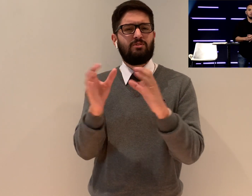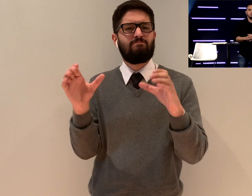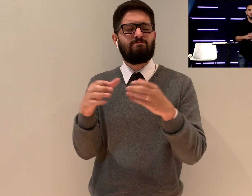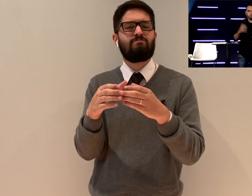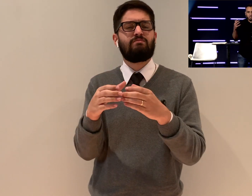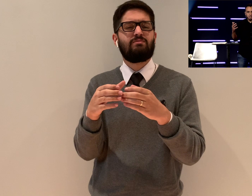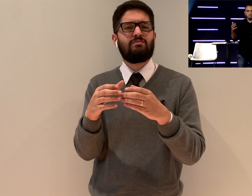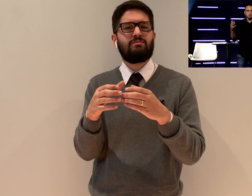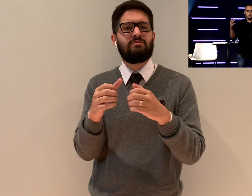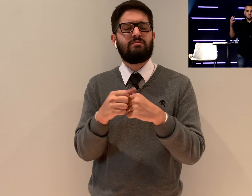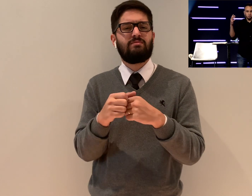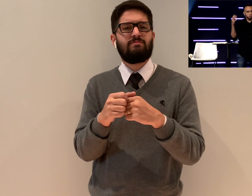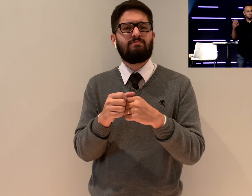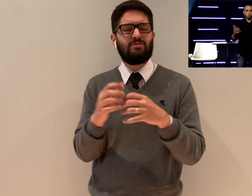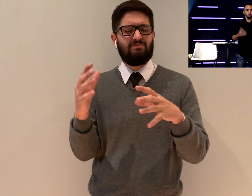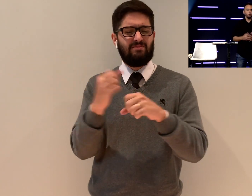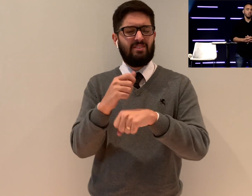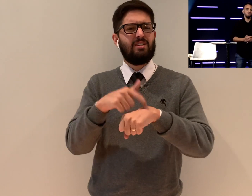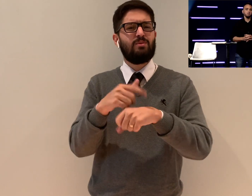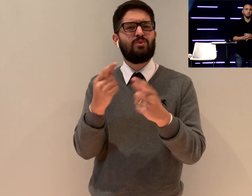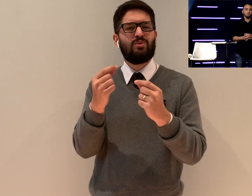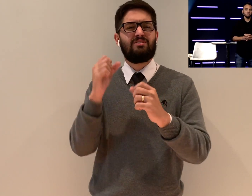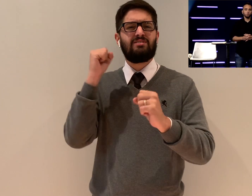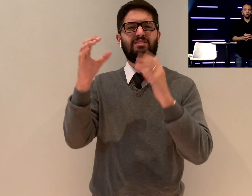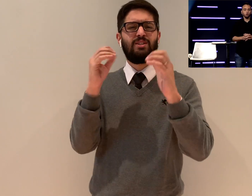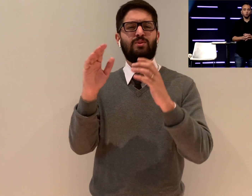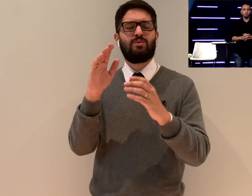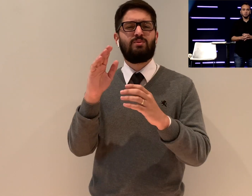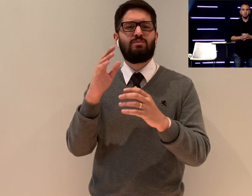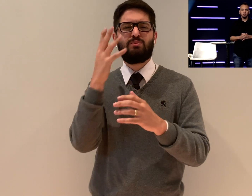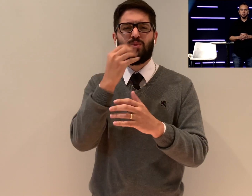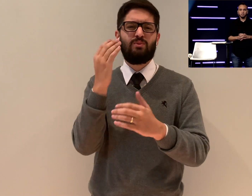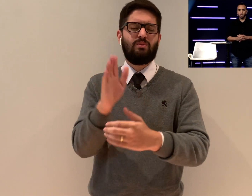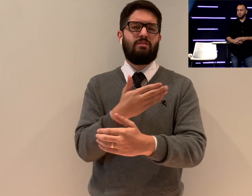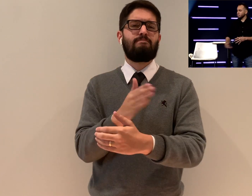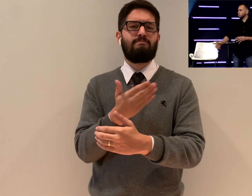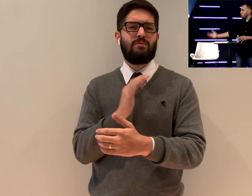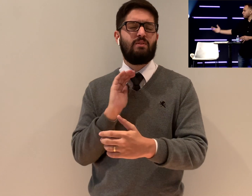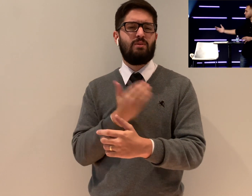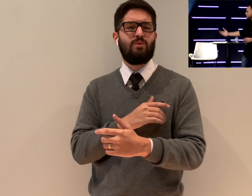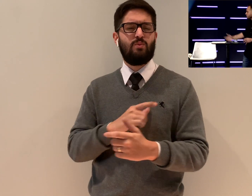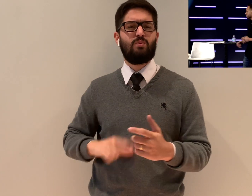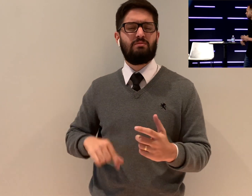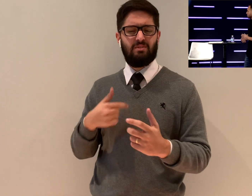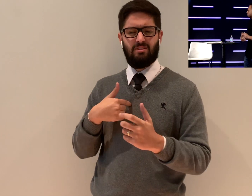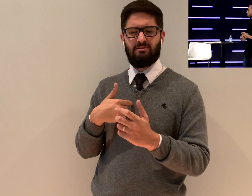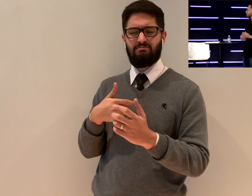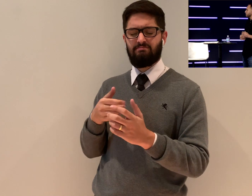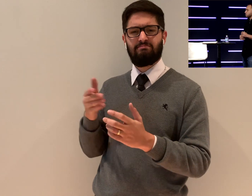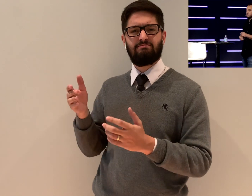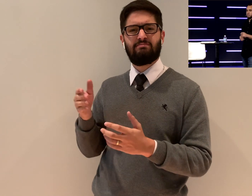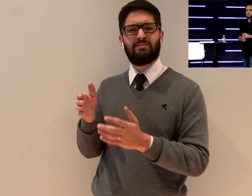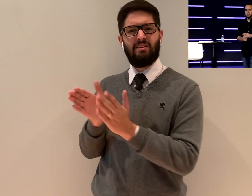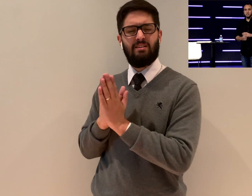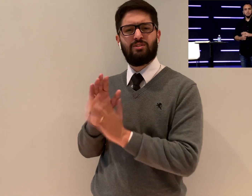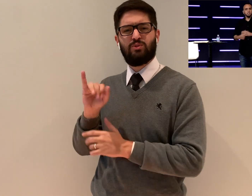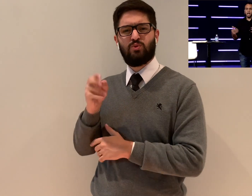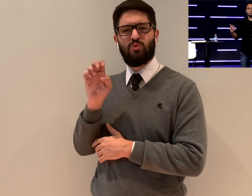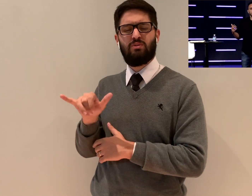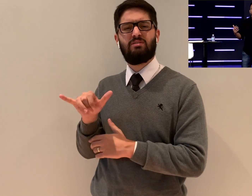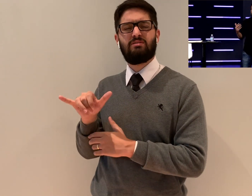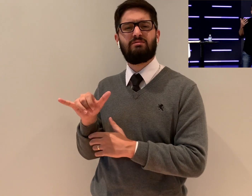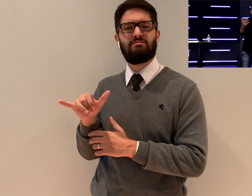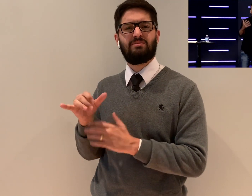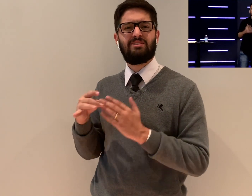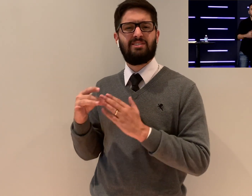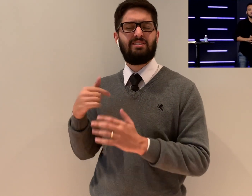time singing this beautiful hymn to our Lord. And so I've asked Joey to lead us in this time